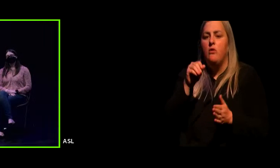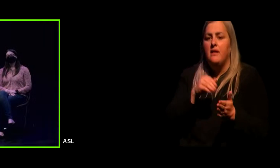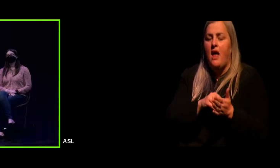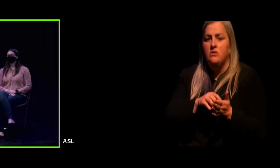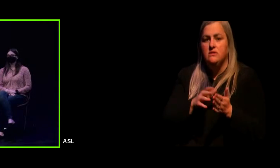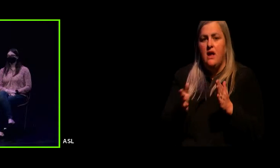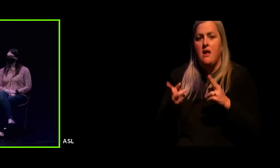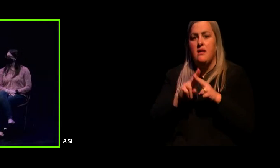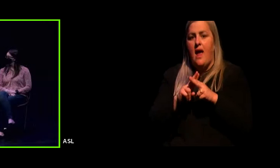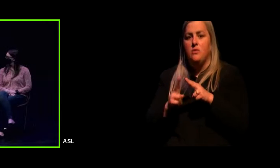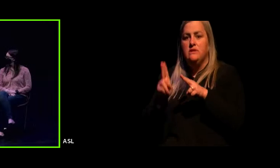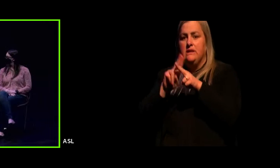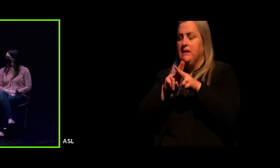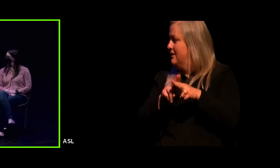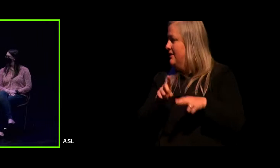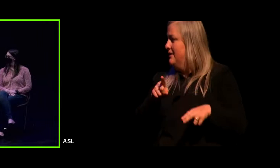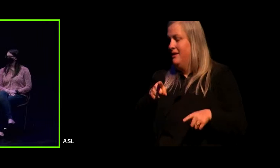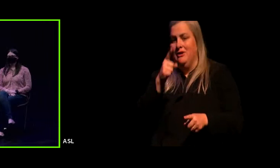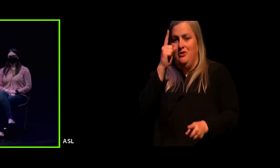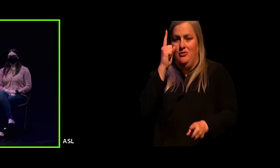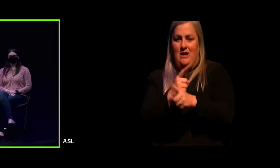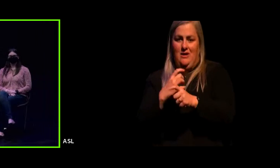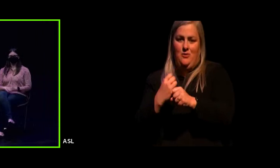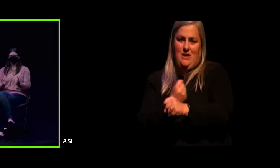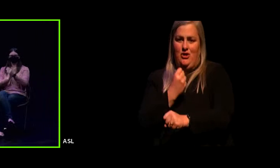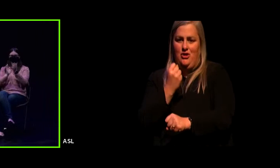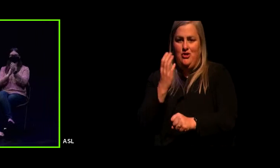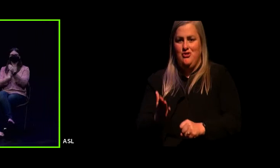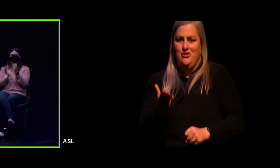Over 40,000 and counting. We have a winner.